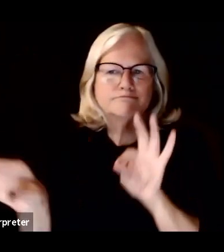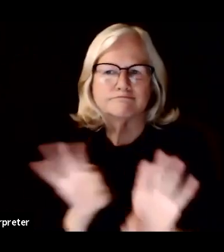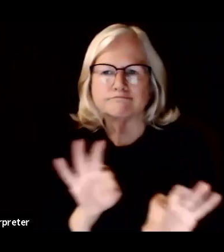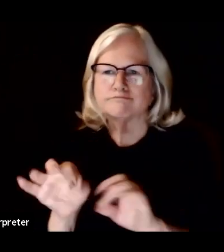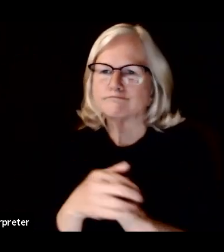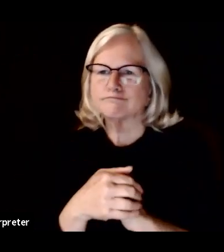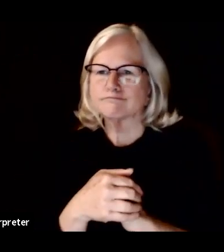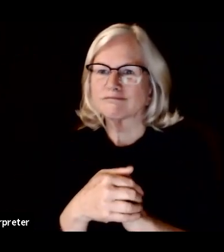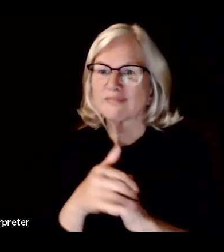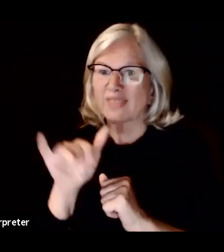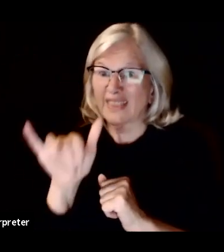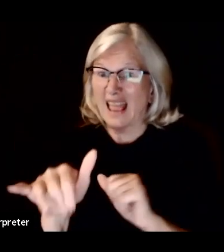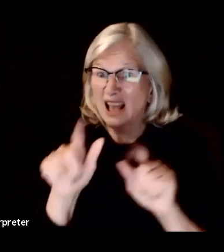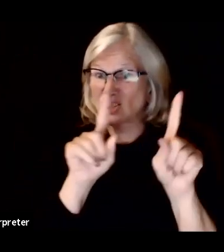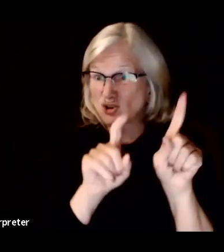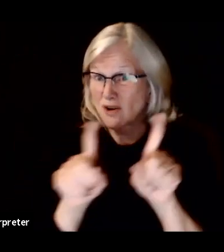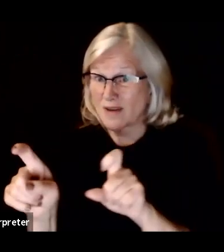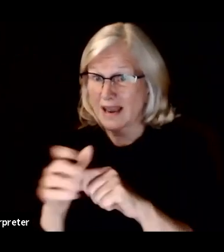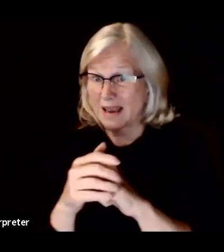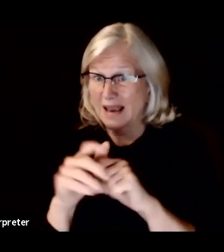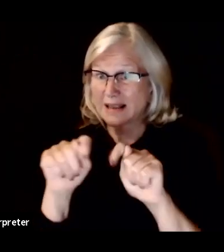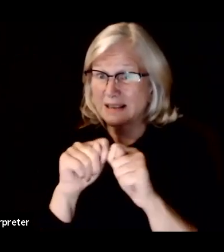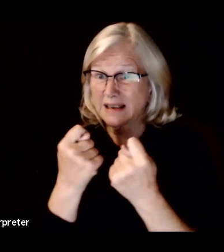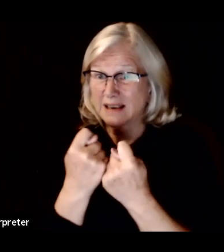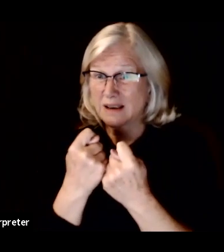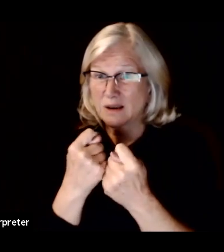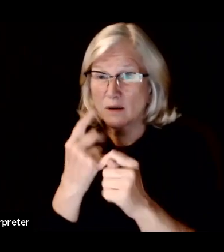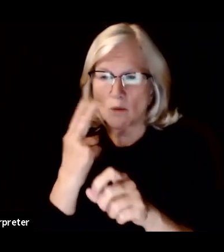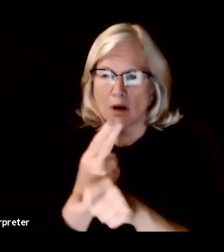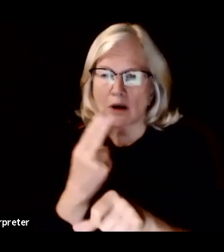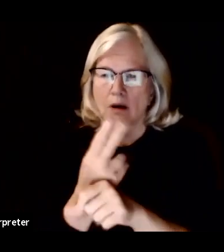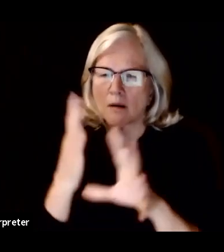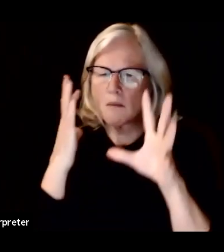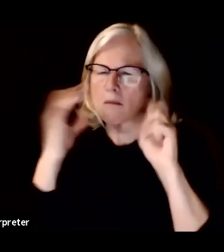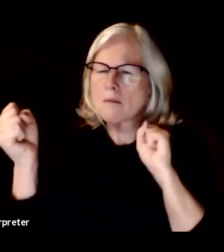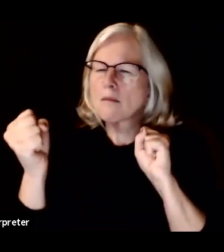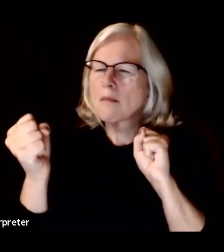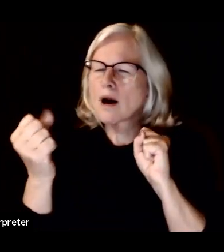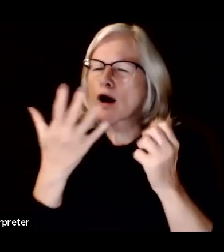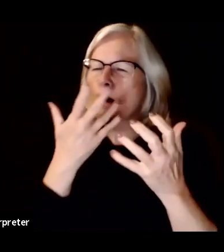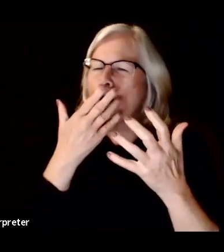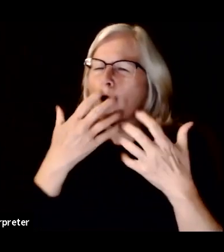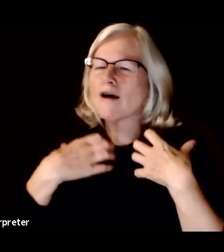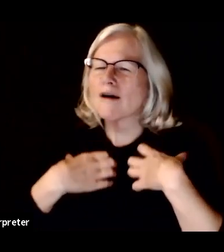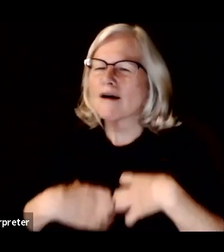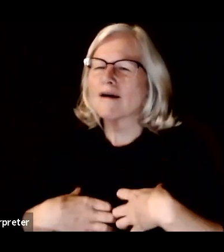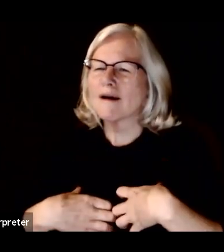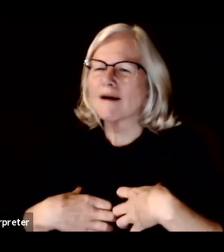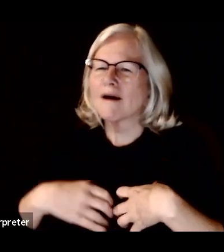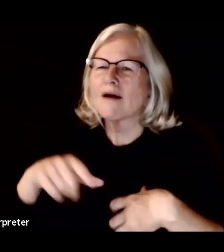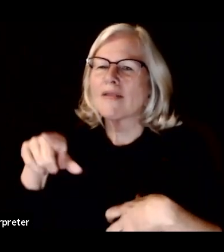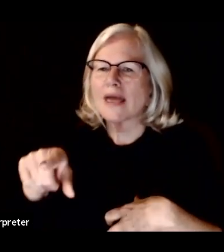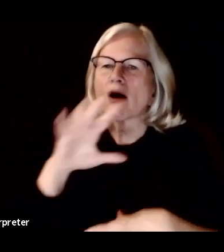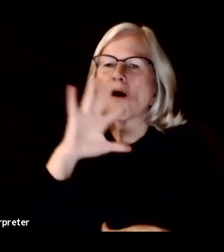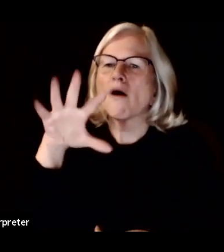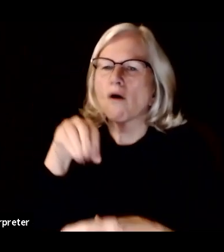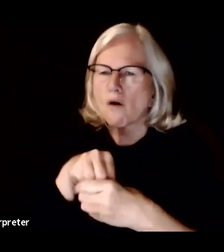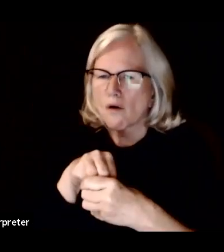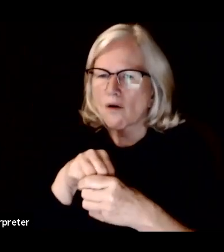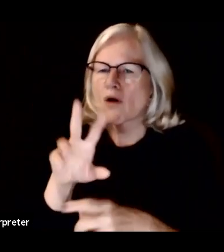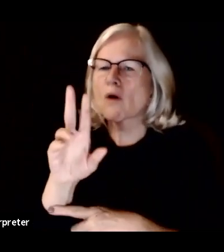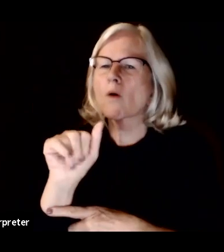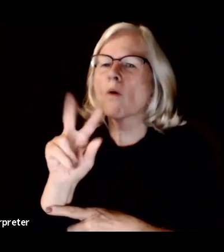a bright and colorful vest with a label showing they are part of the COVID-19 survey team. They also wear